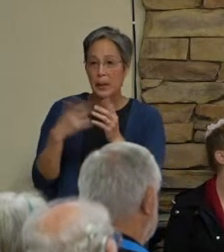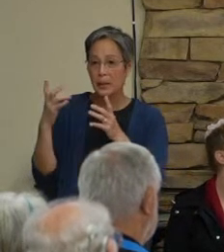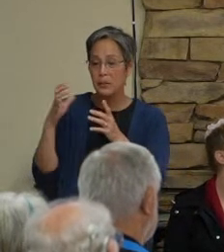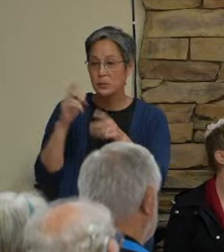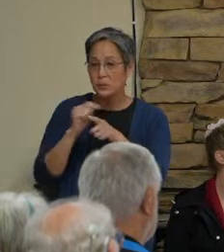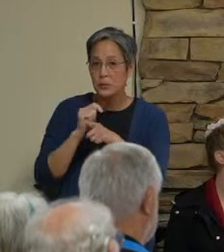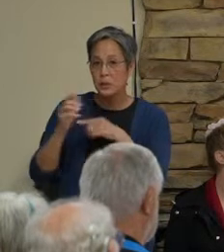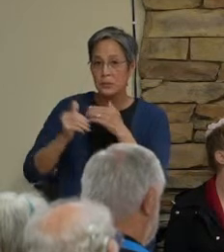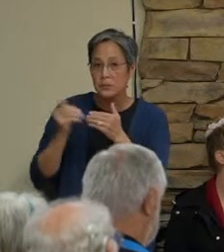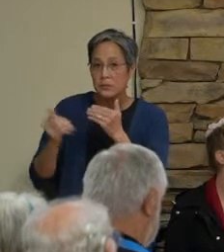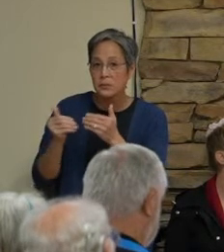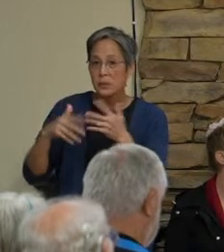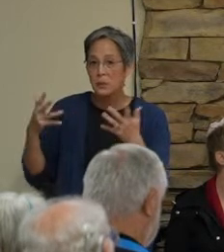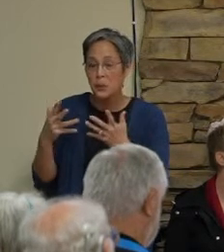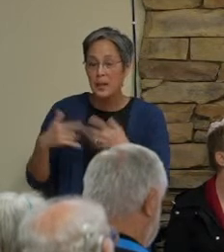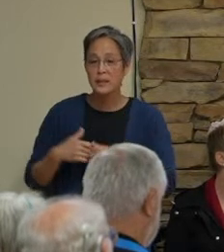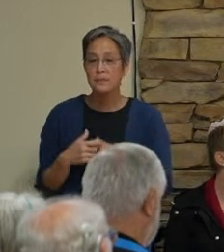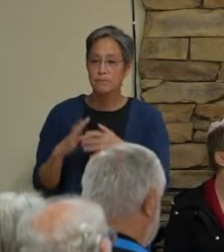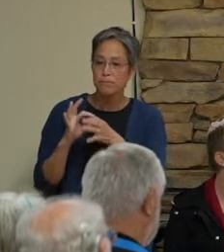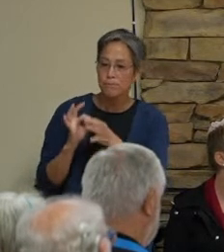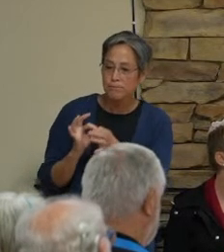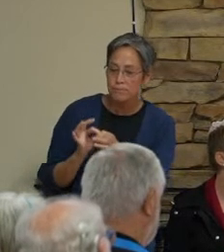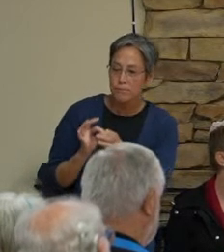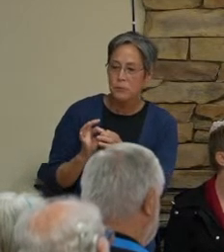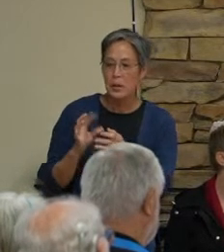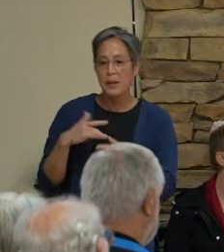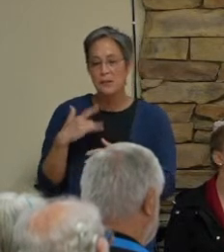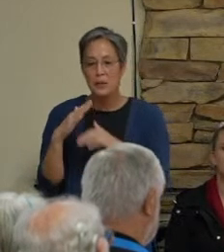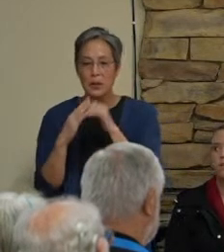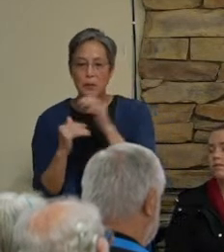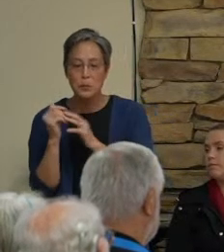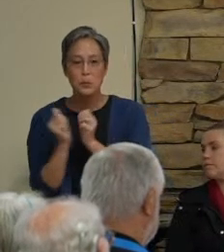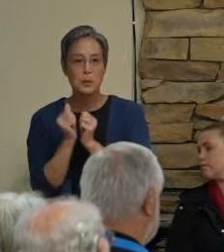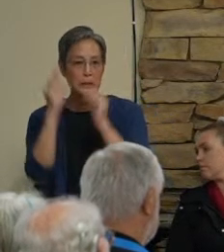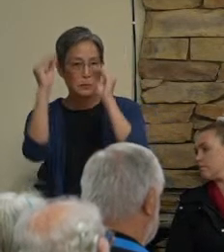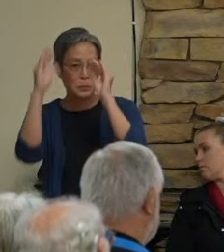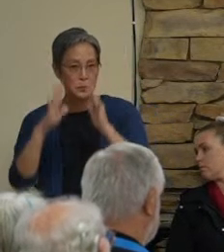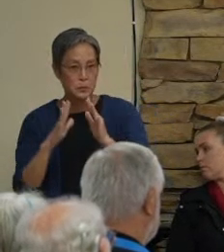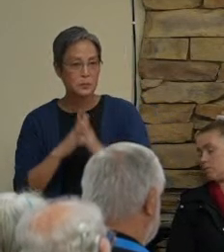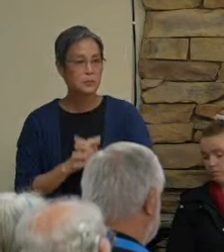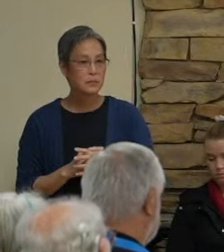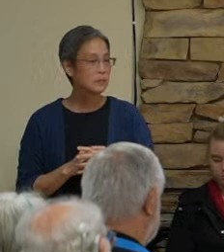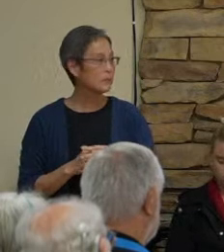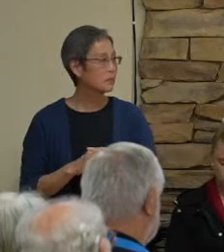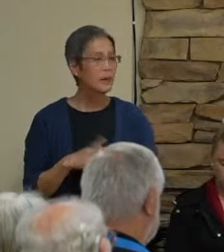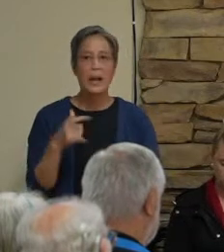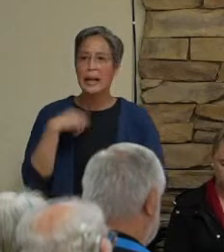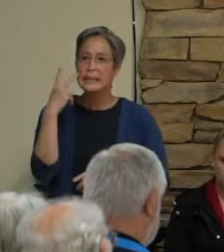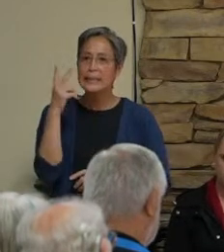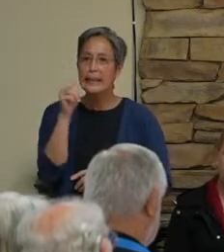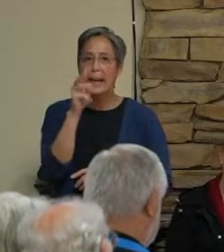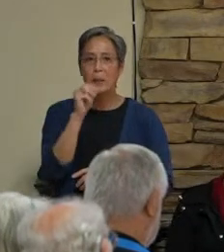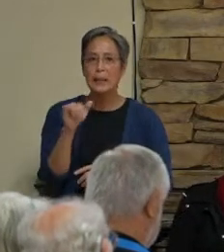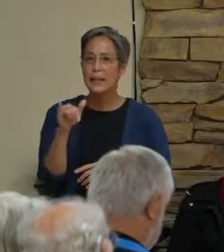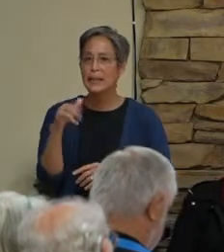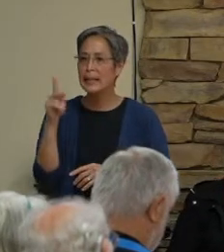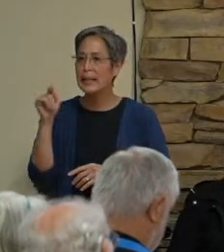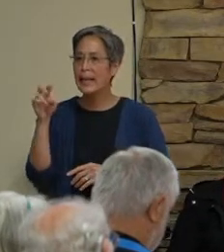training process was the connection and comfort level I felt with our instructors. You see, Amy, I don't see Kate. There we